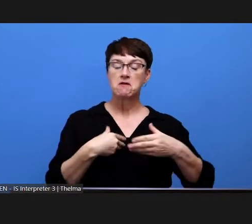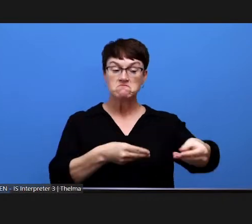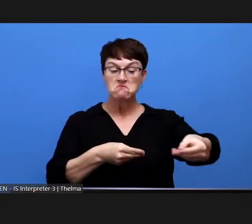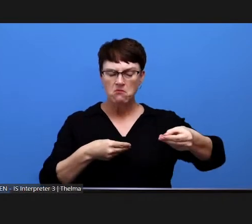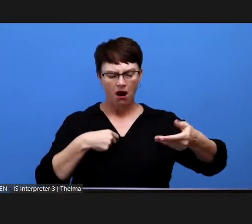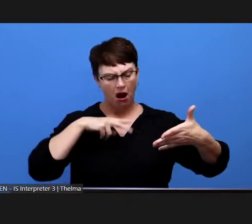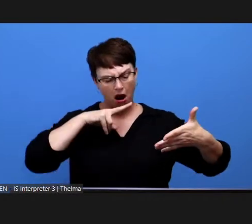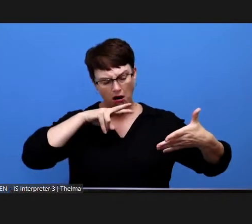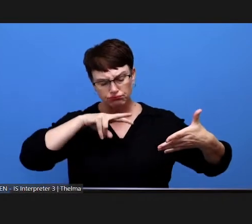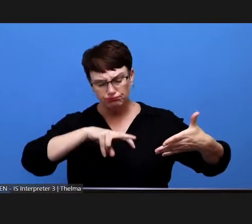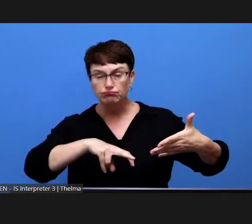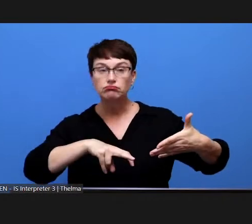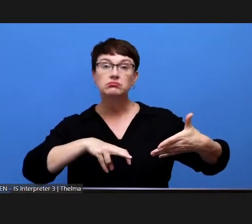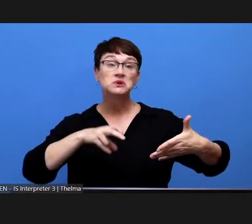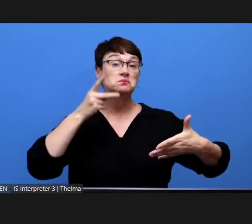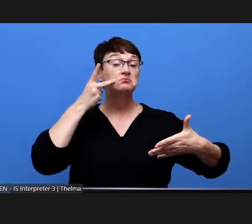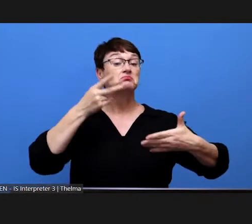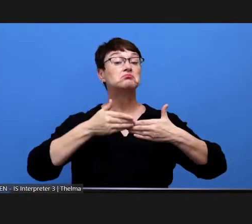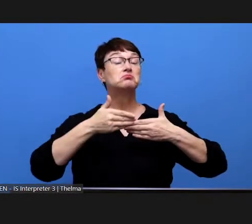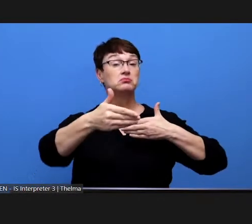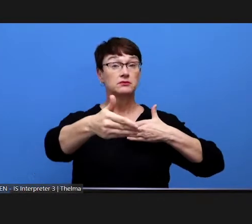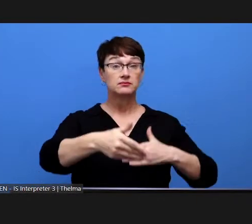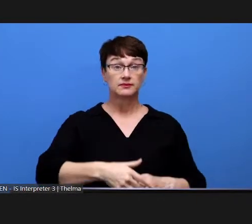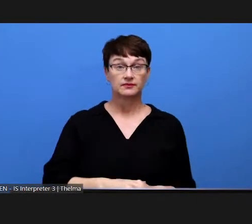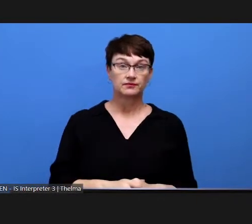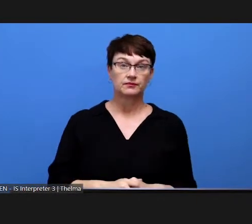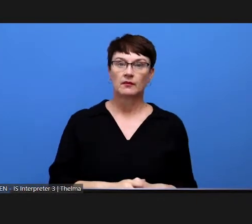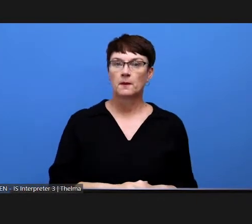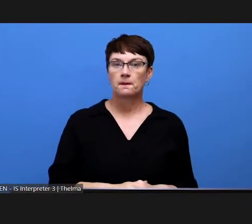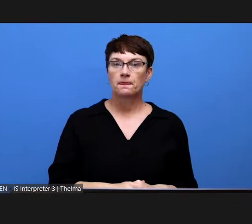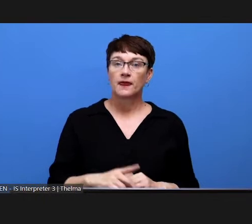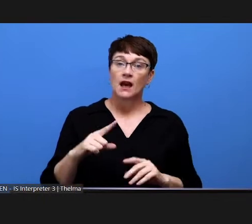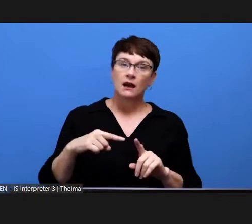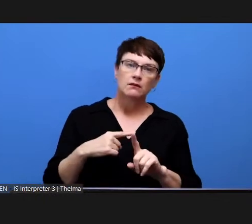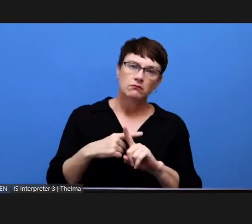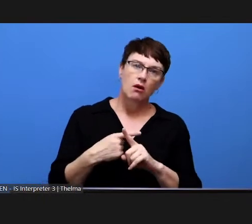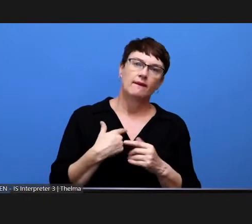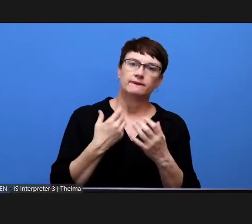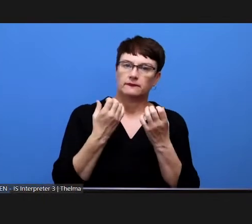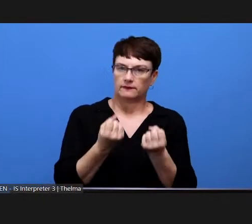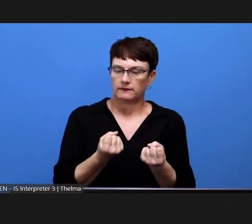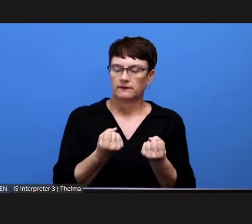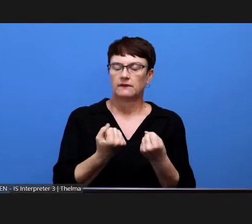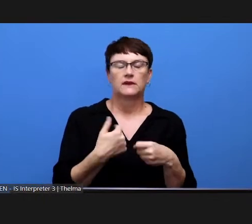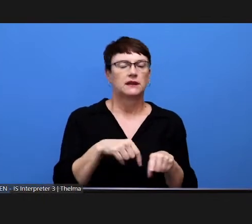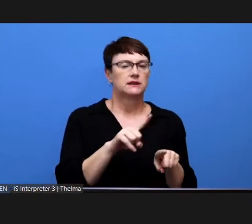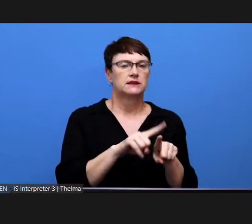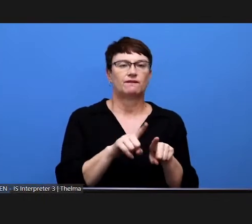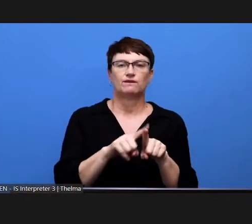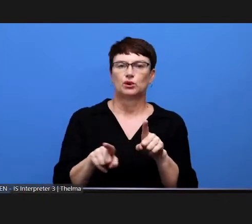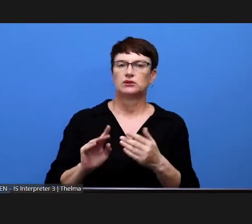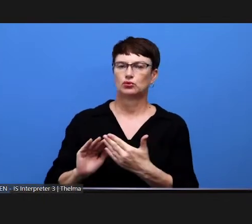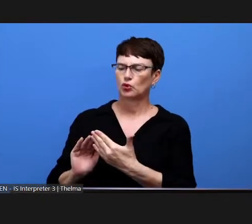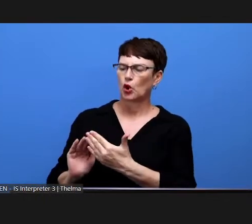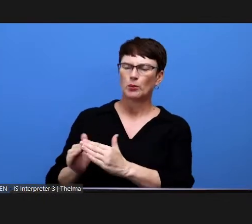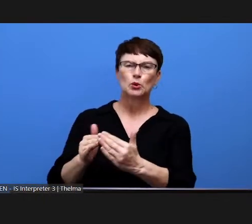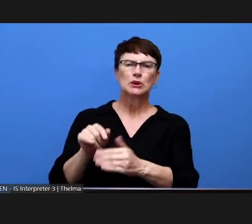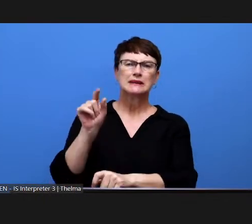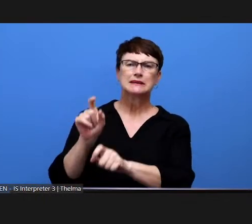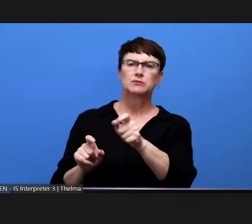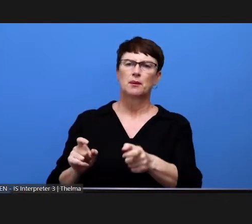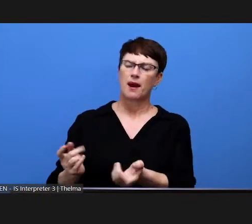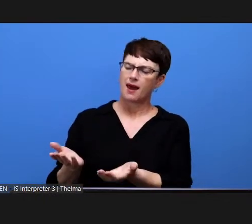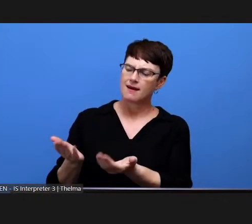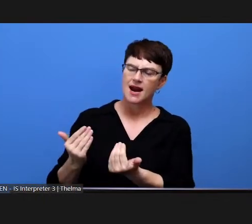engage citizens across the 47 counties. And this brings together citizens that have never been to conferences and ensuring that they